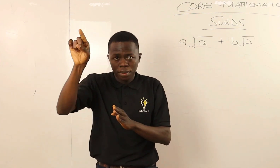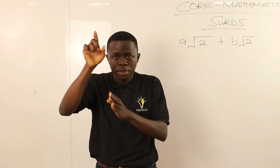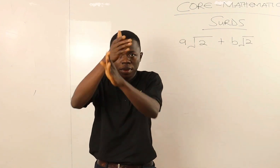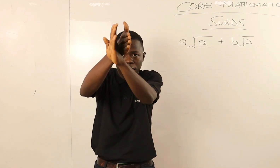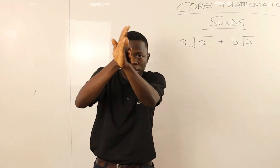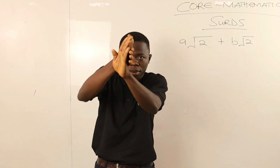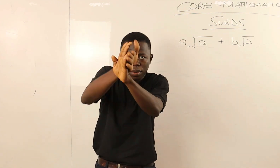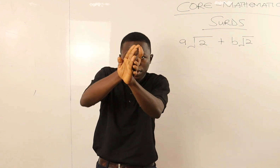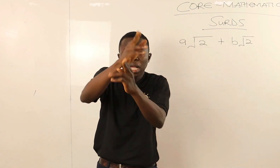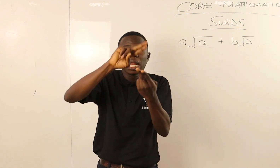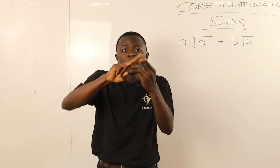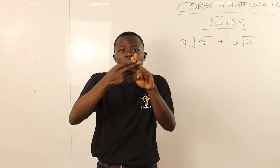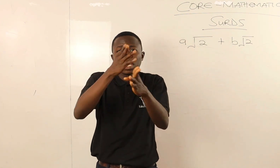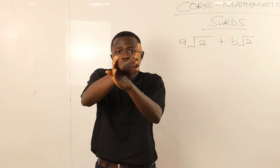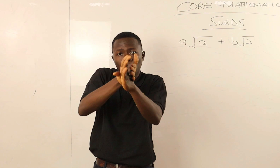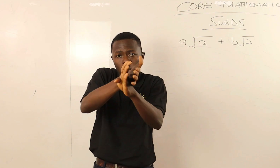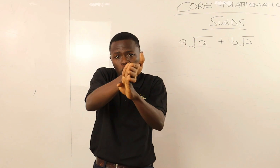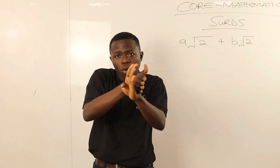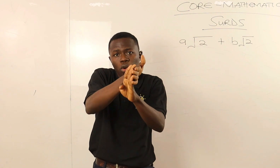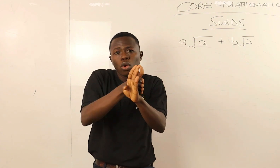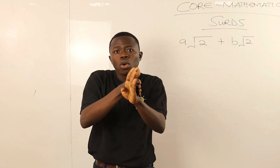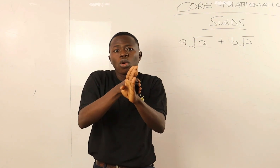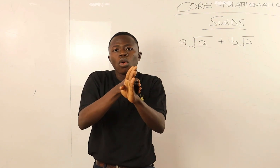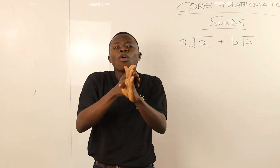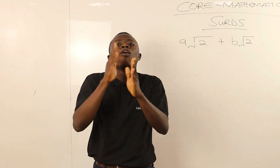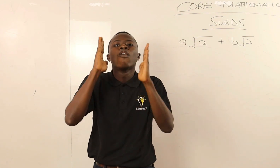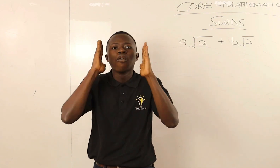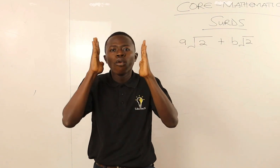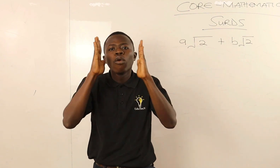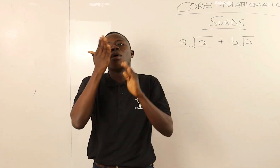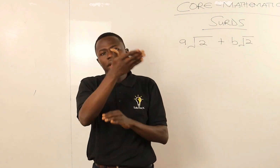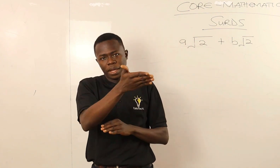should be on the numbers outside the square root.